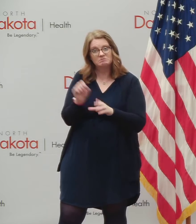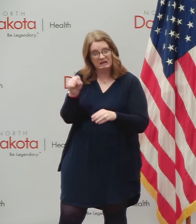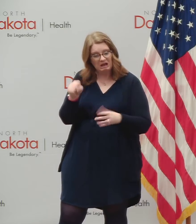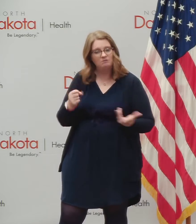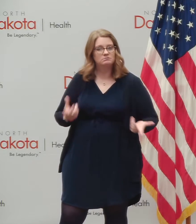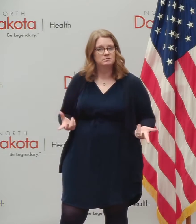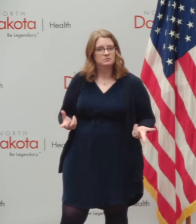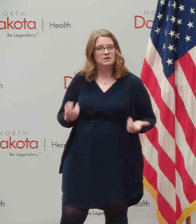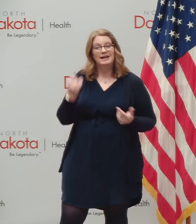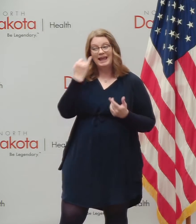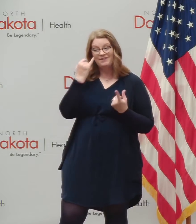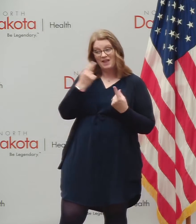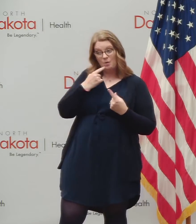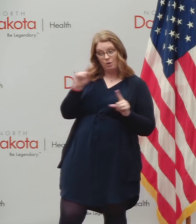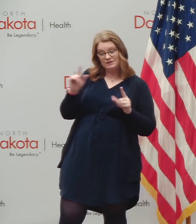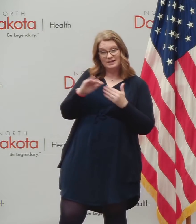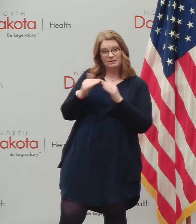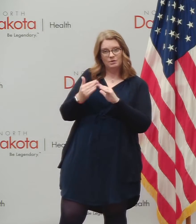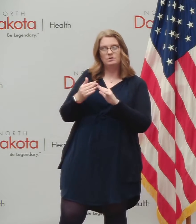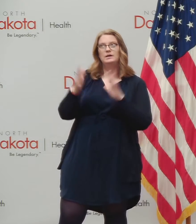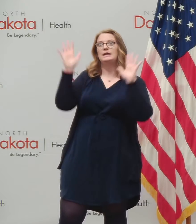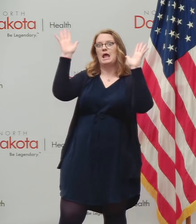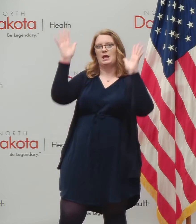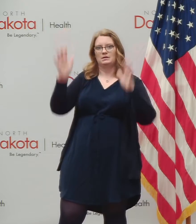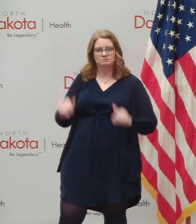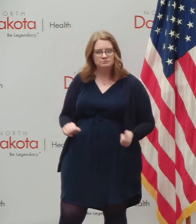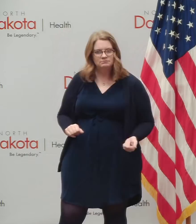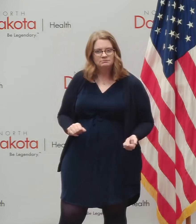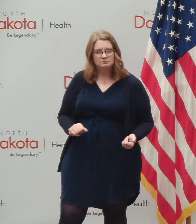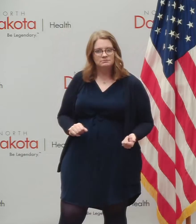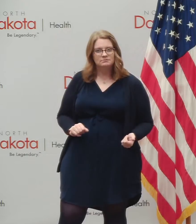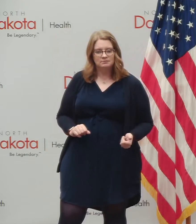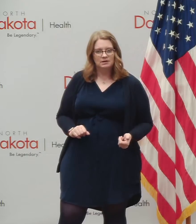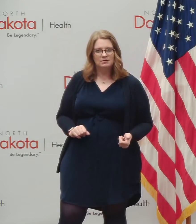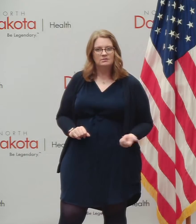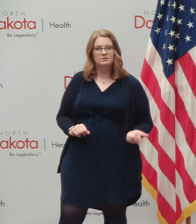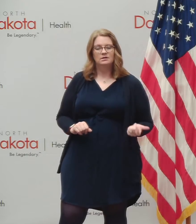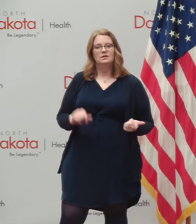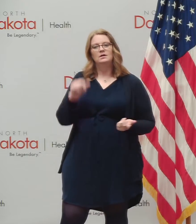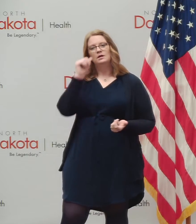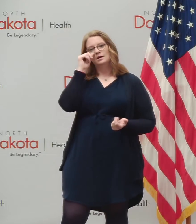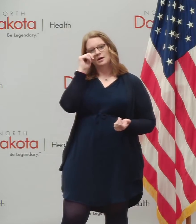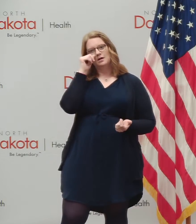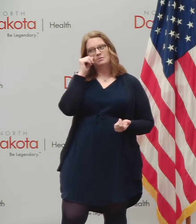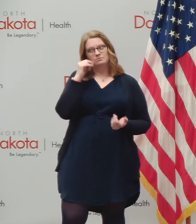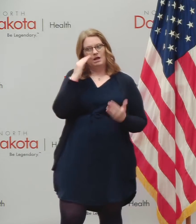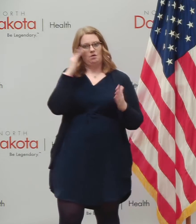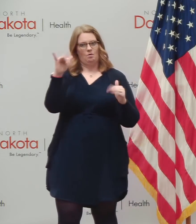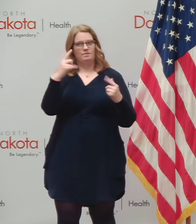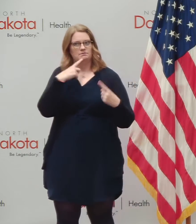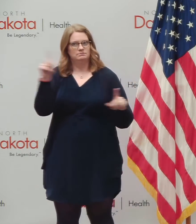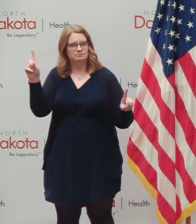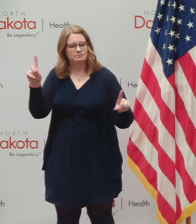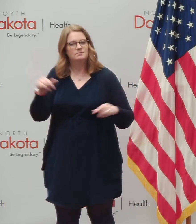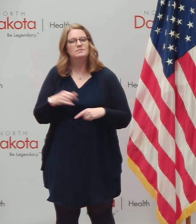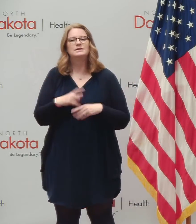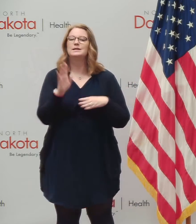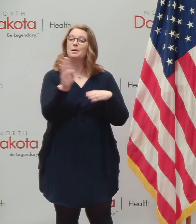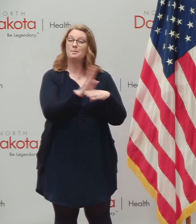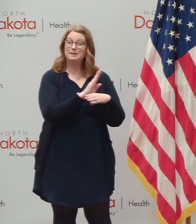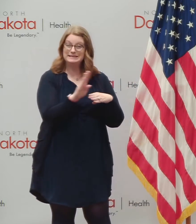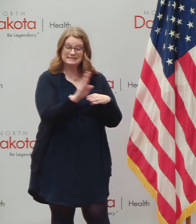If that works in their communities, I mean, like, hallelujah, that's the case that it does. But I think the business communities, I